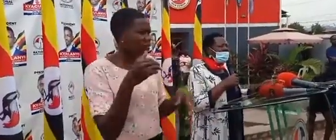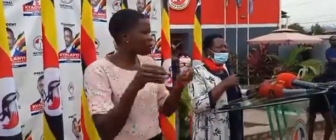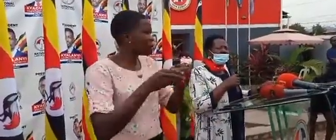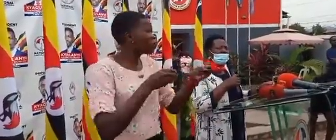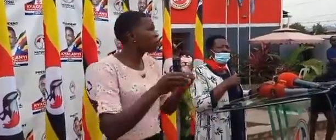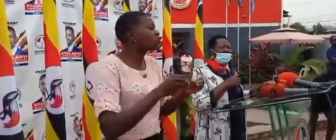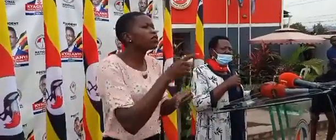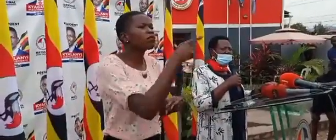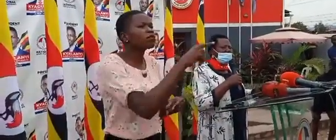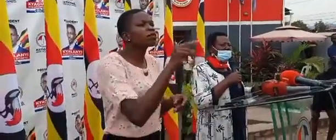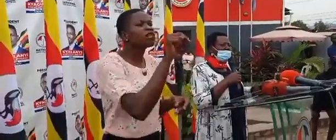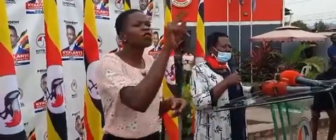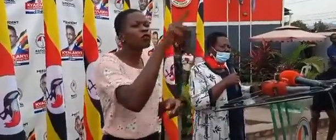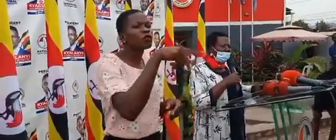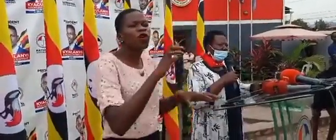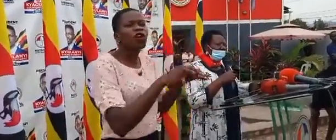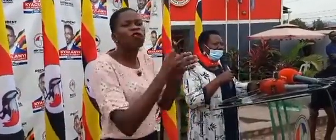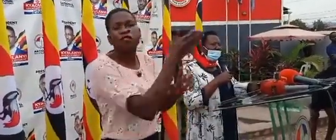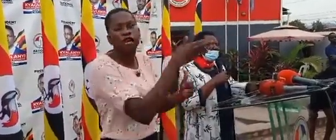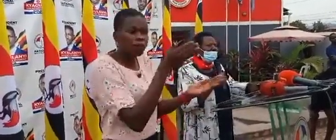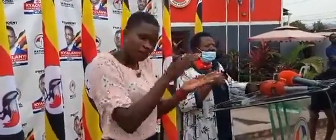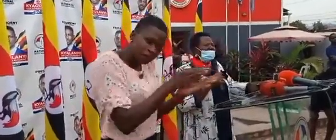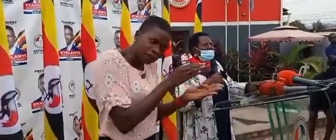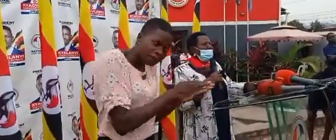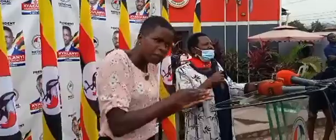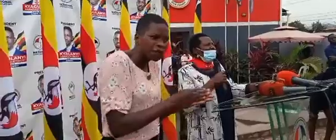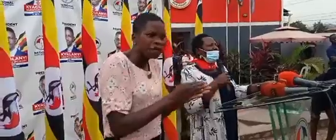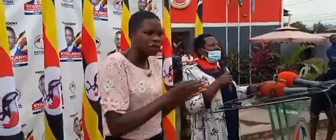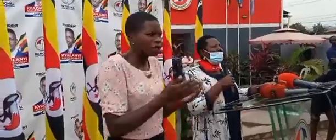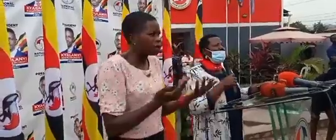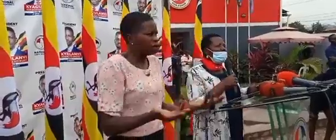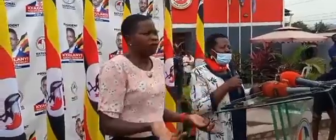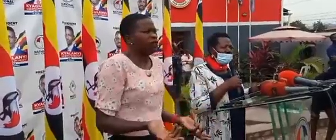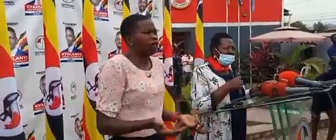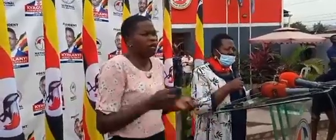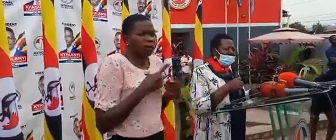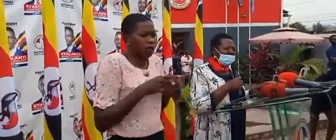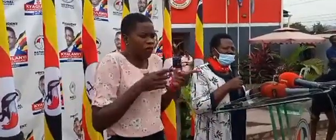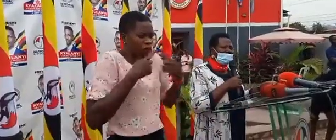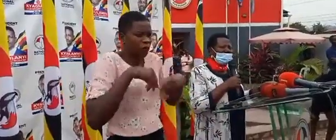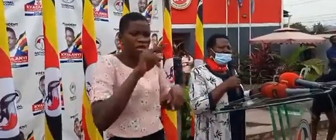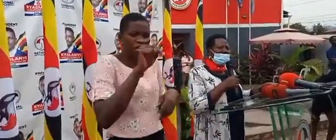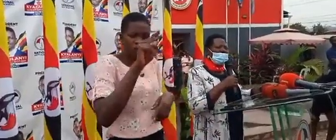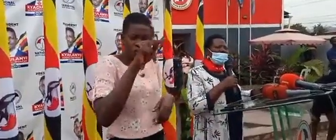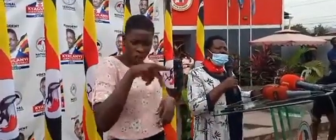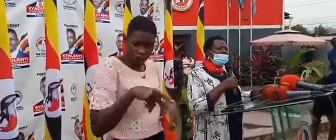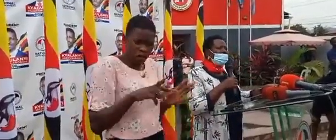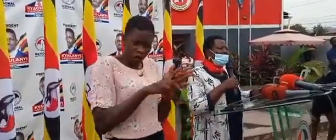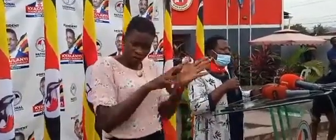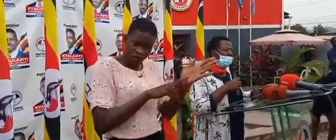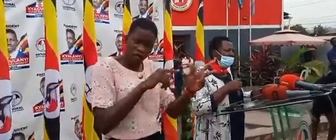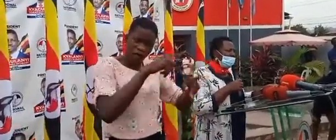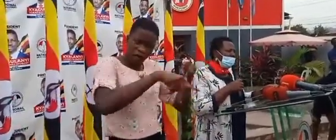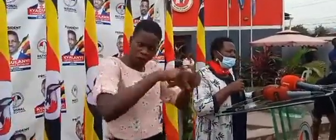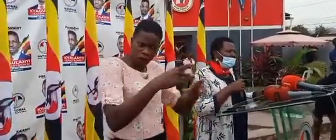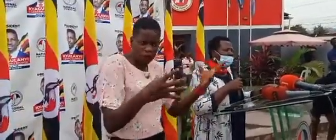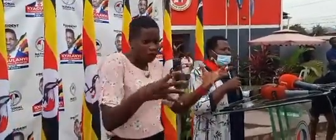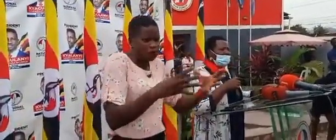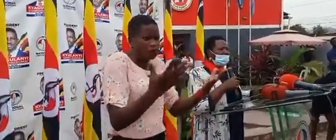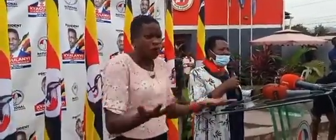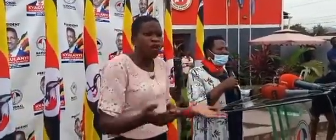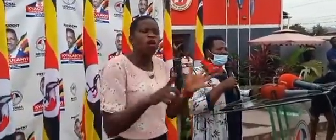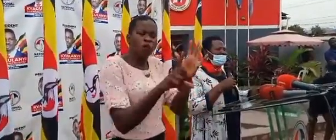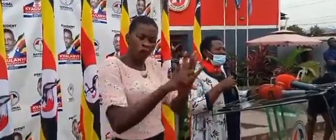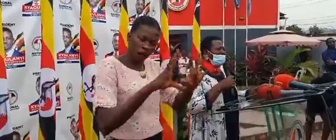had, the membership cards and so on. And yet, NUP is a registered political party. The